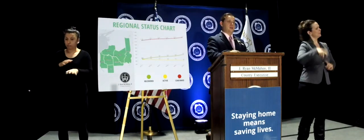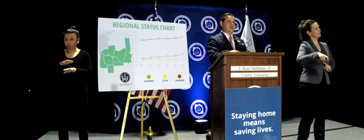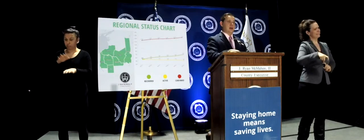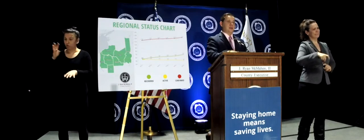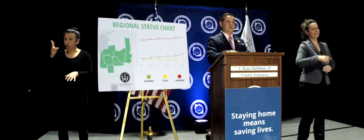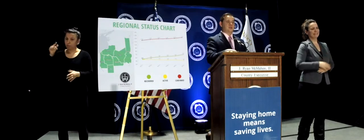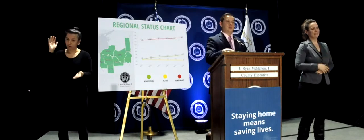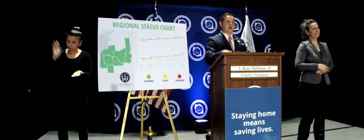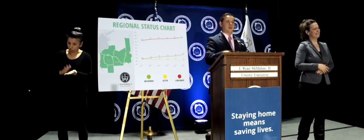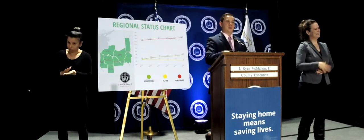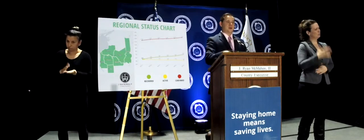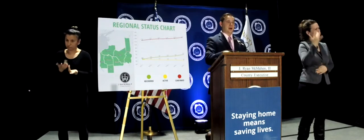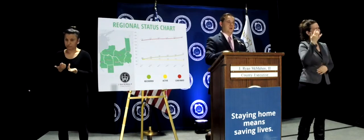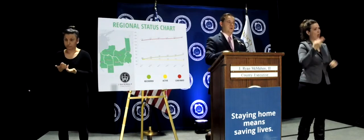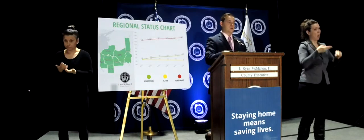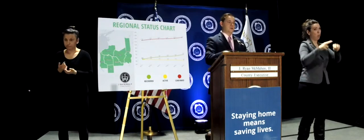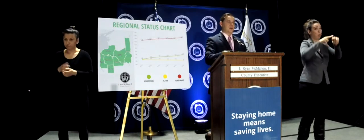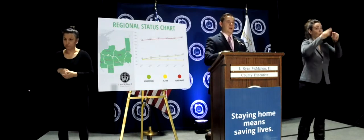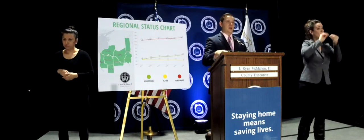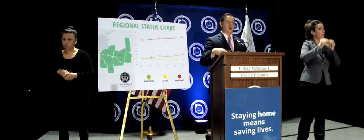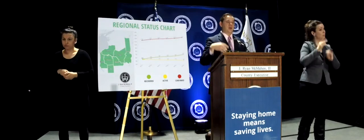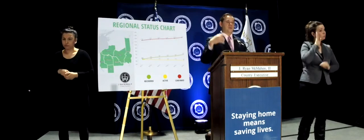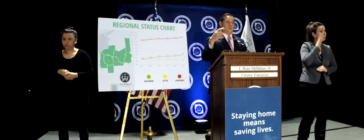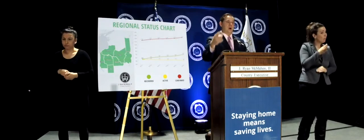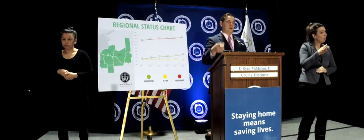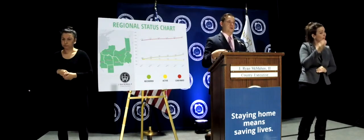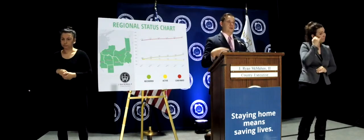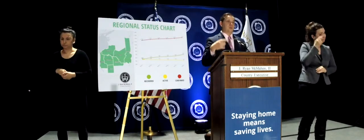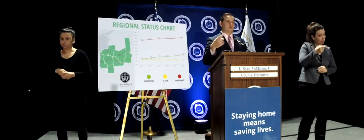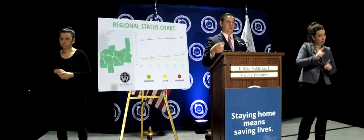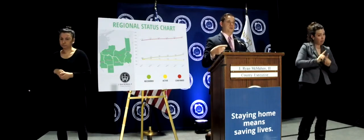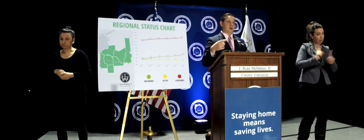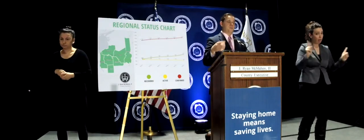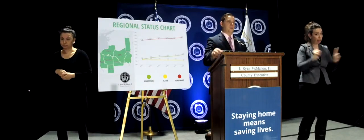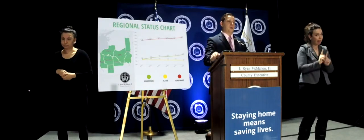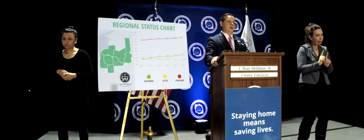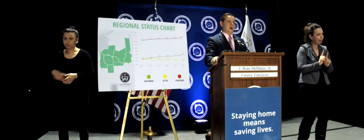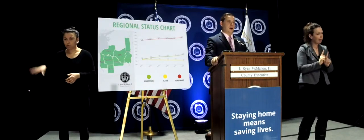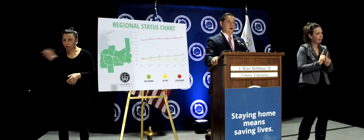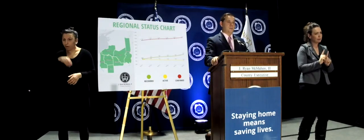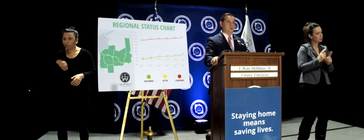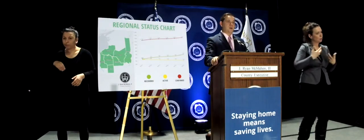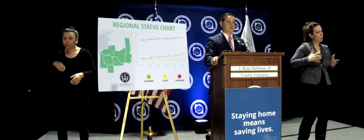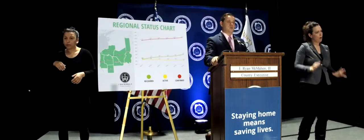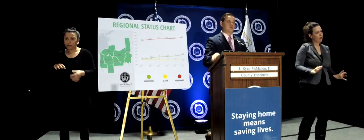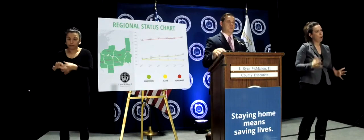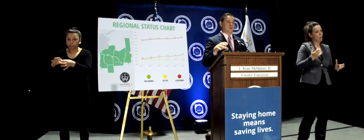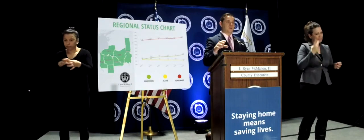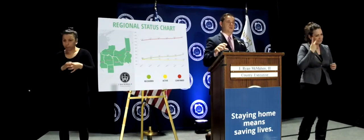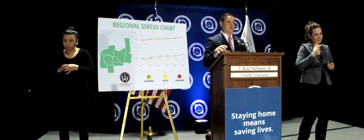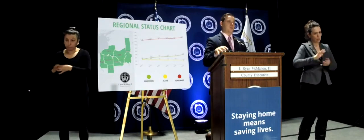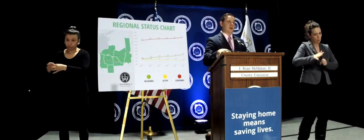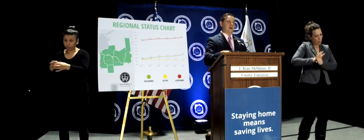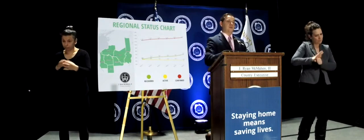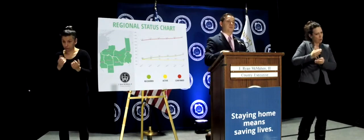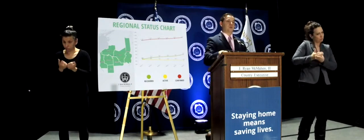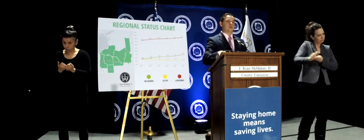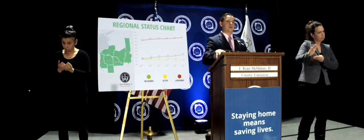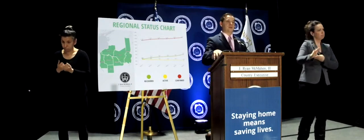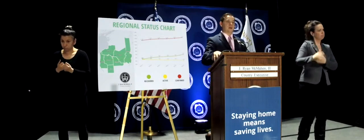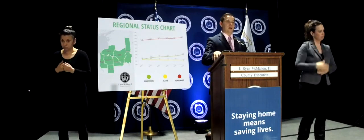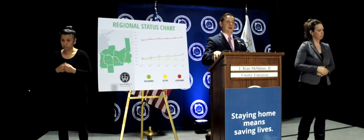right things, the actions of our healthcare networks, and all of the partners that we've built up. Because we've built this up, we